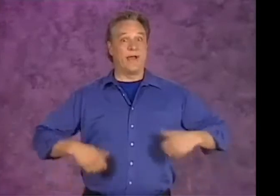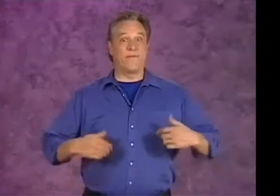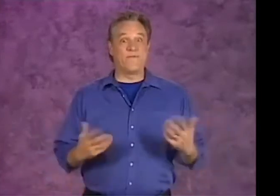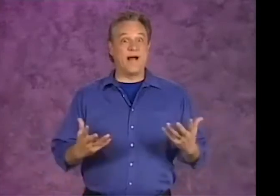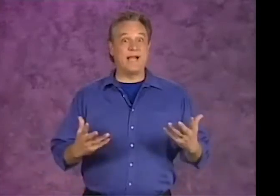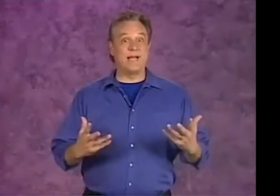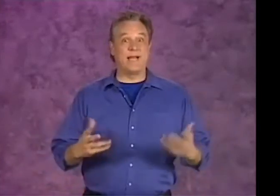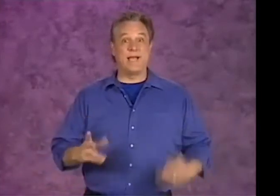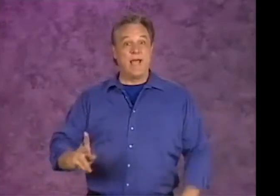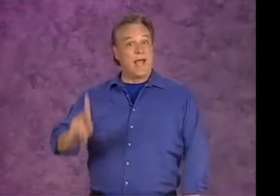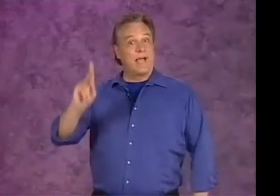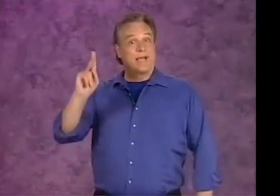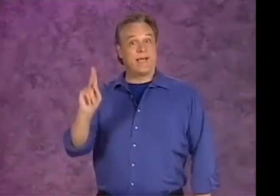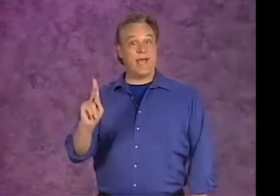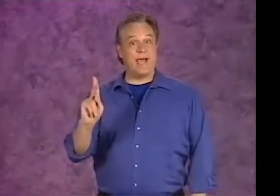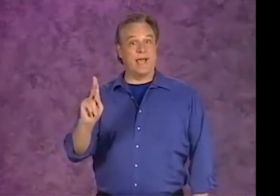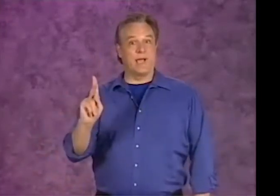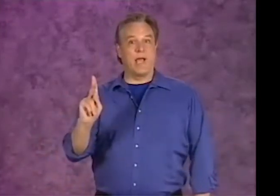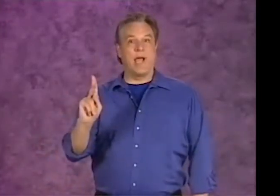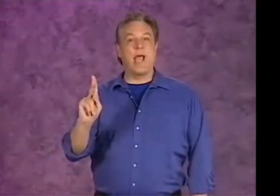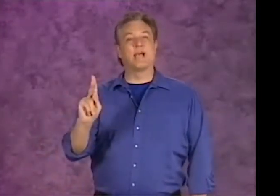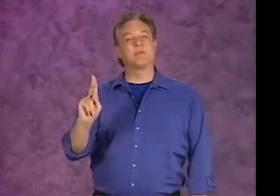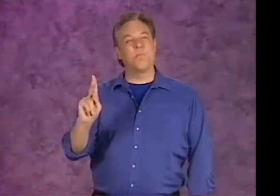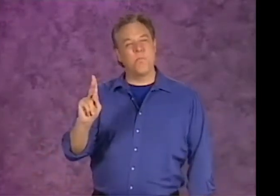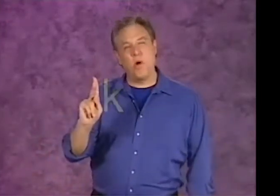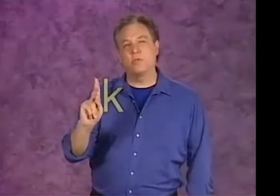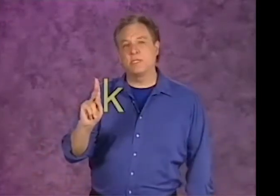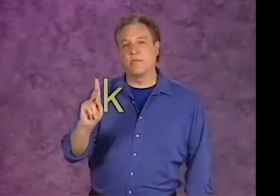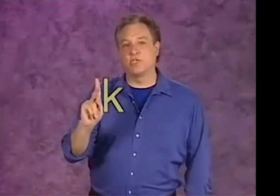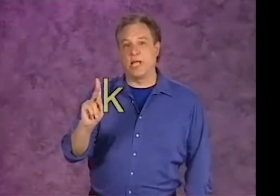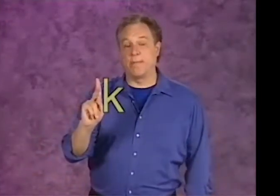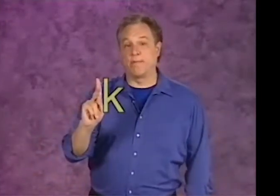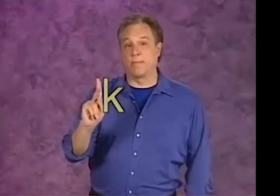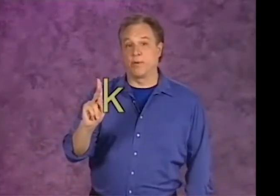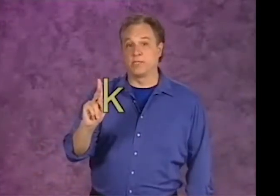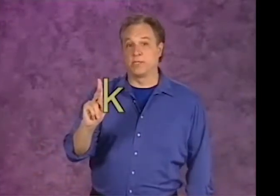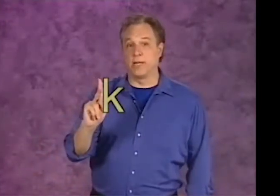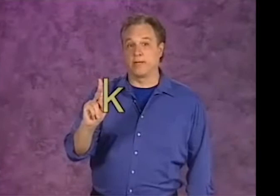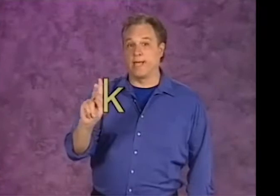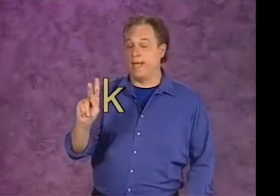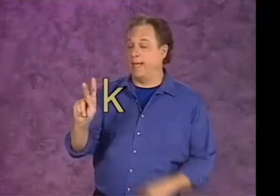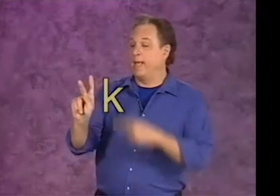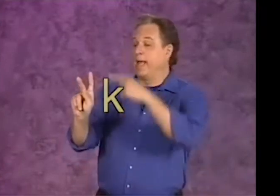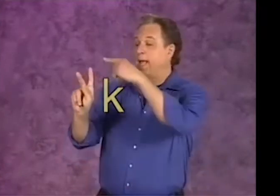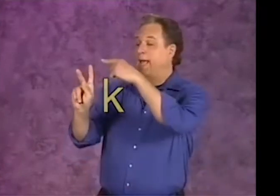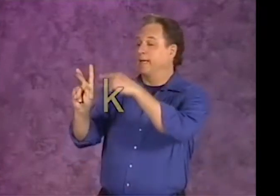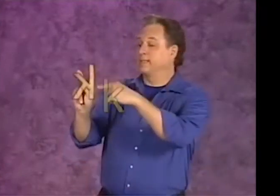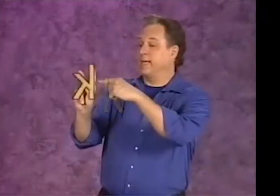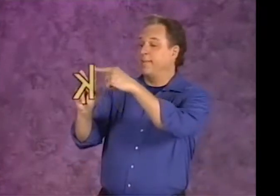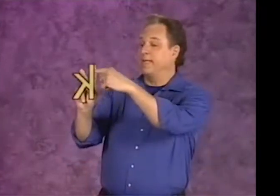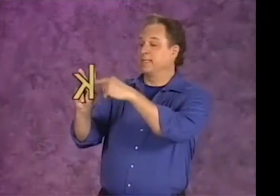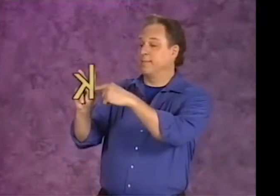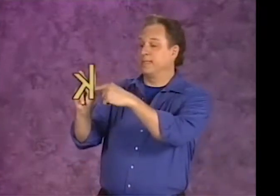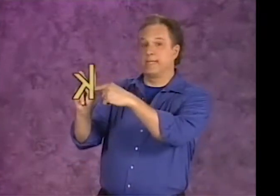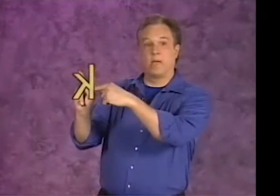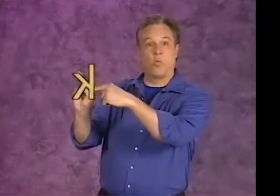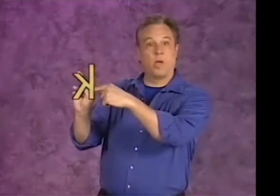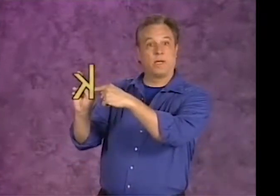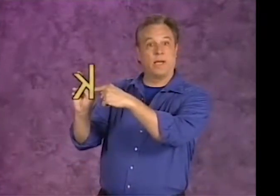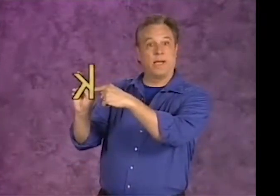And finally, K has most of the shape of the printed letter K, except it's missing one